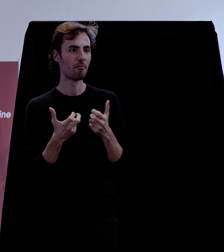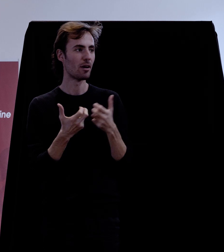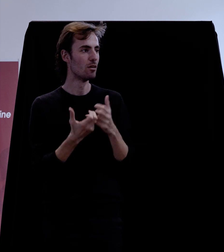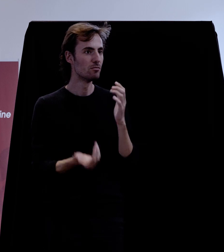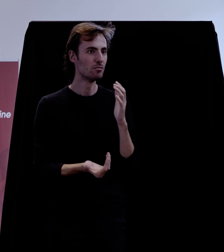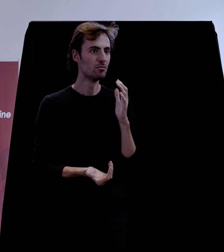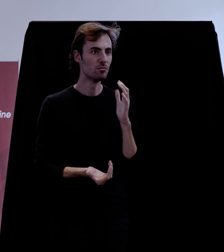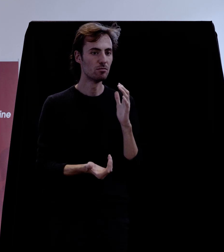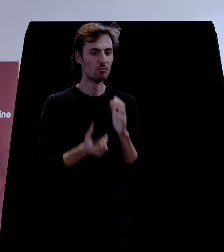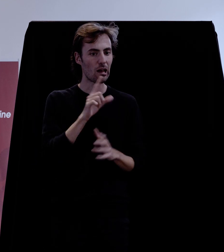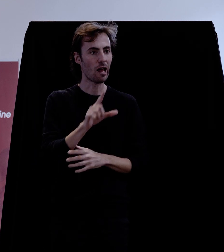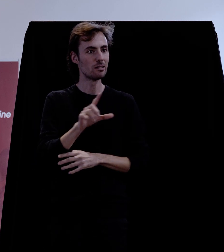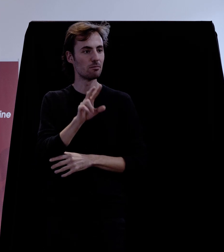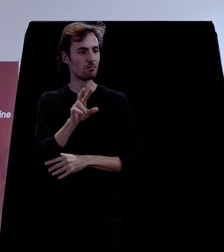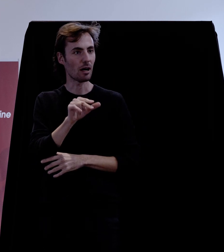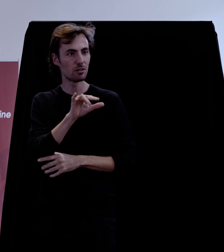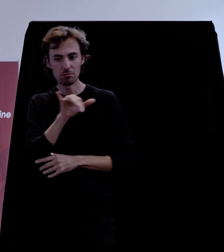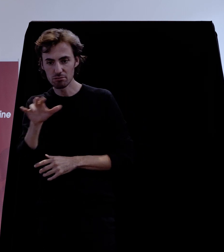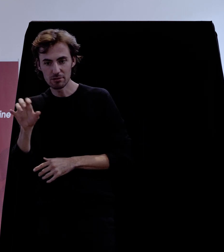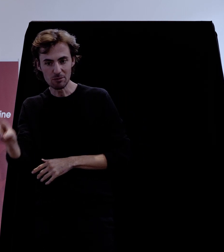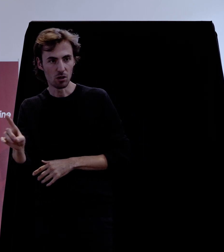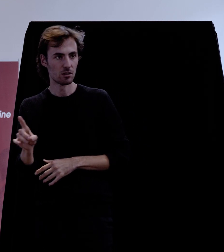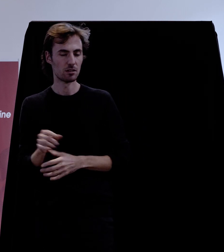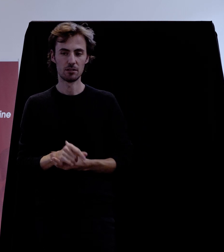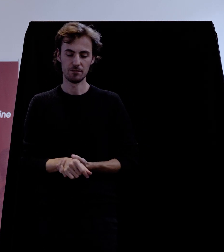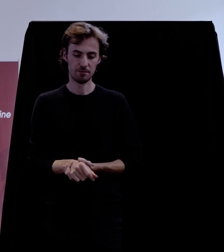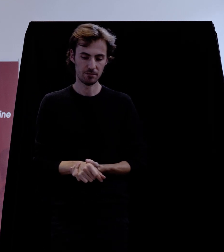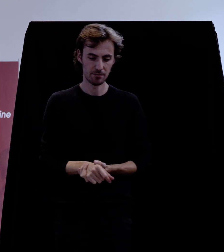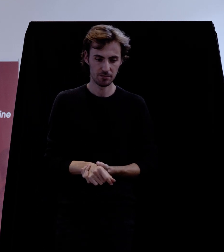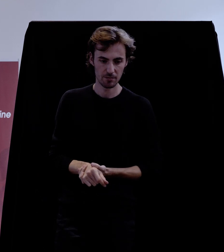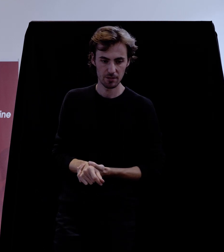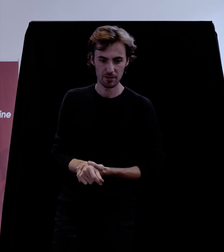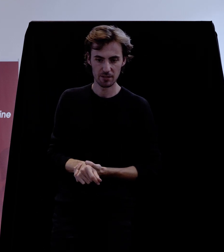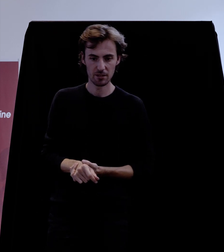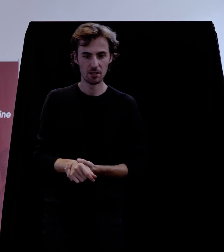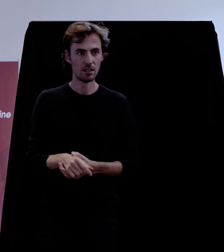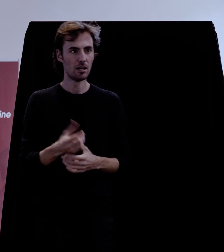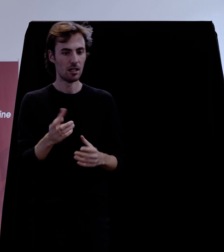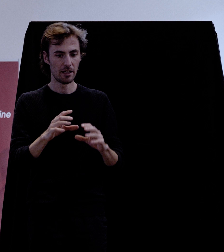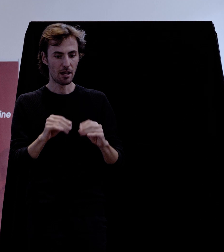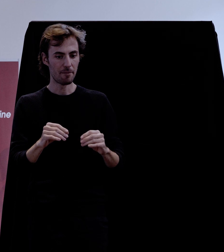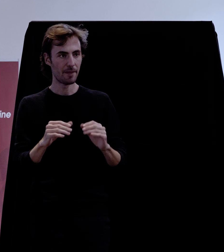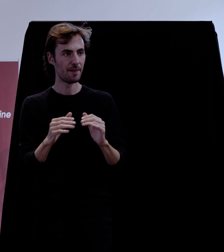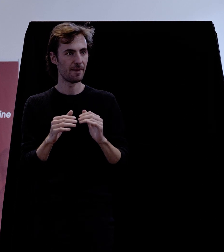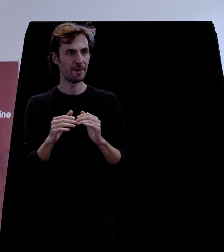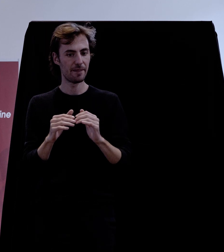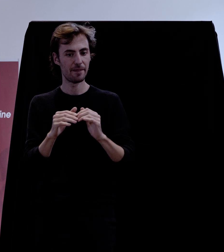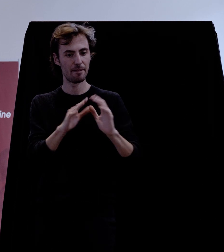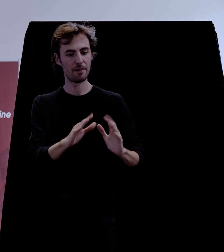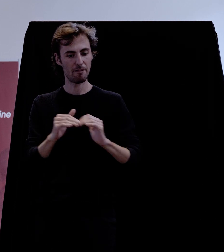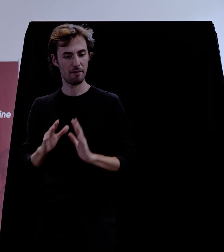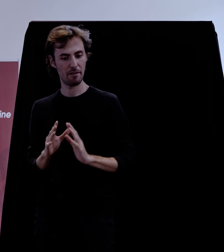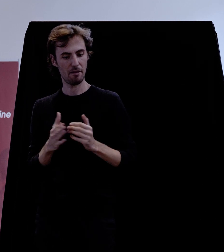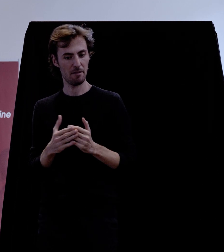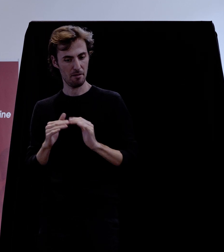he lives in the house next door to us with 24/7 care. And we're all college students working for